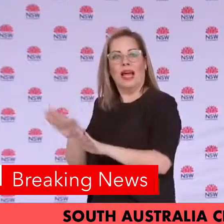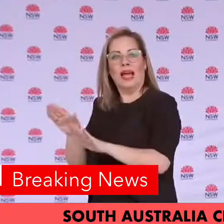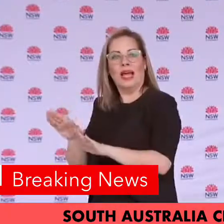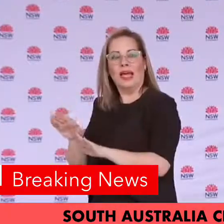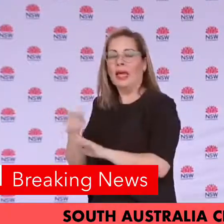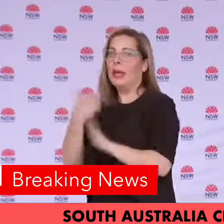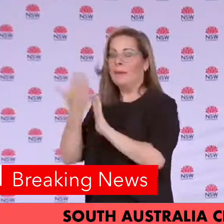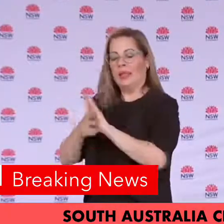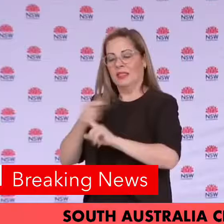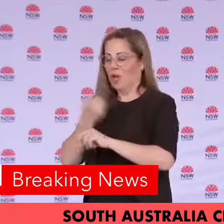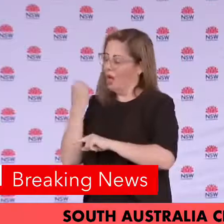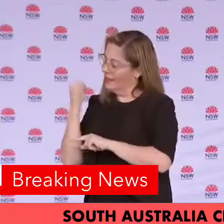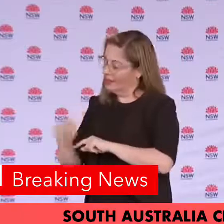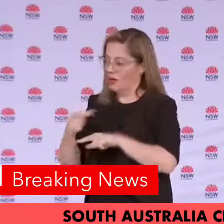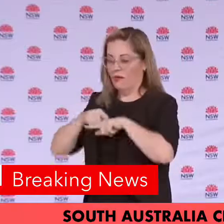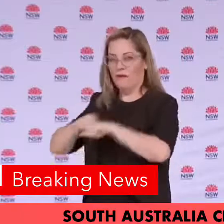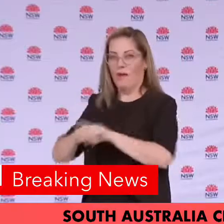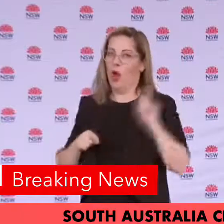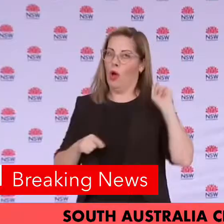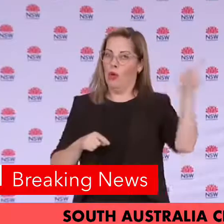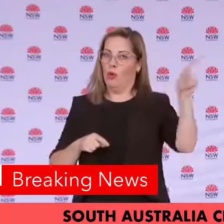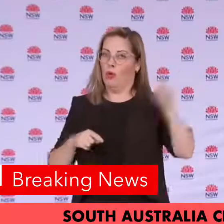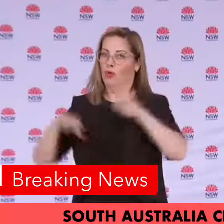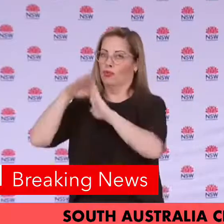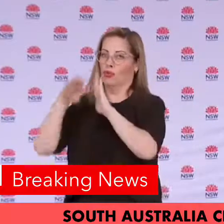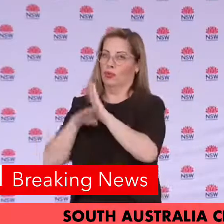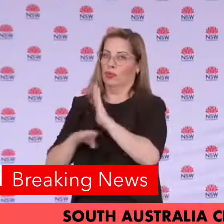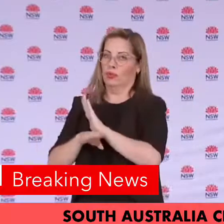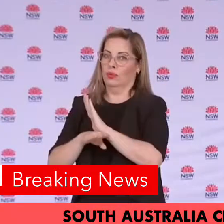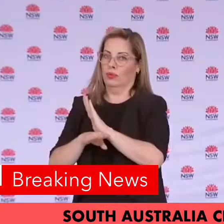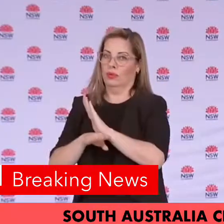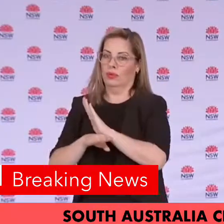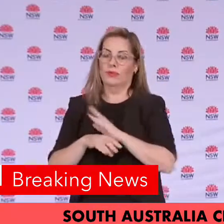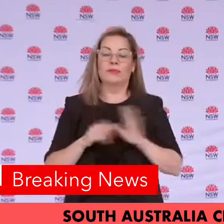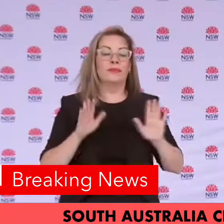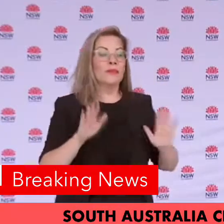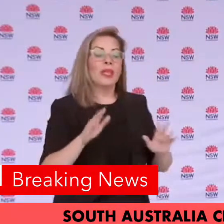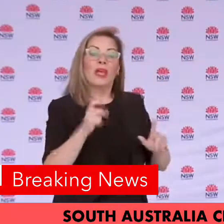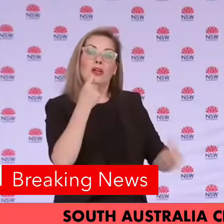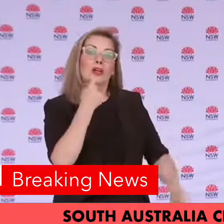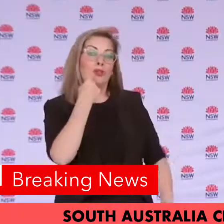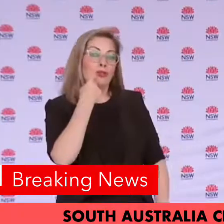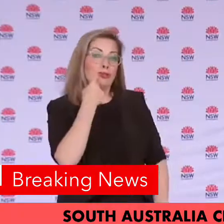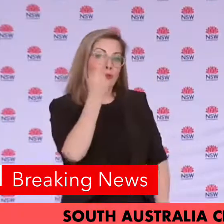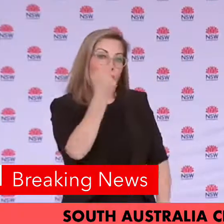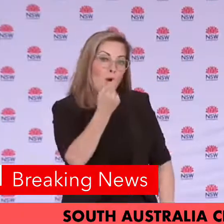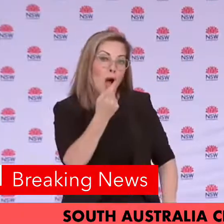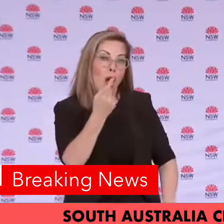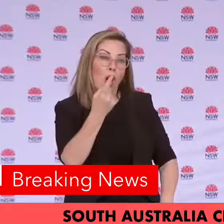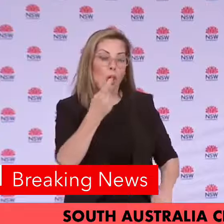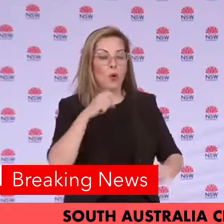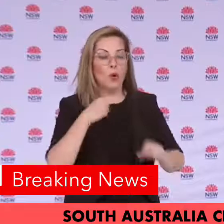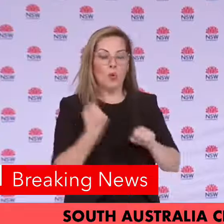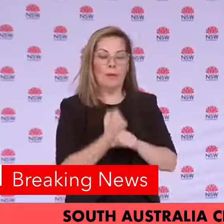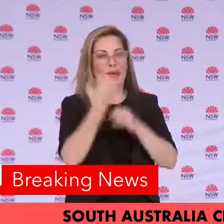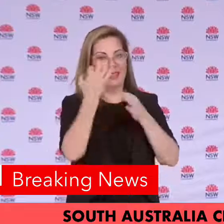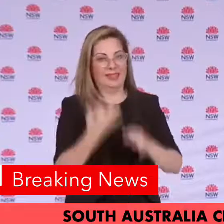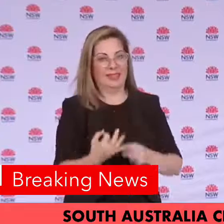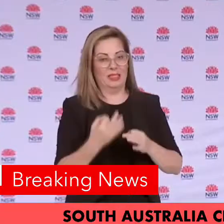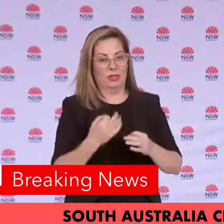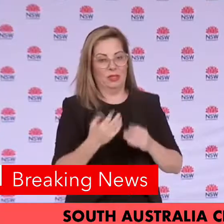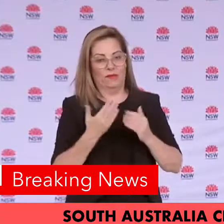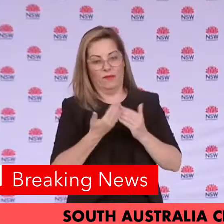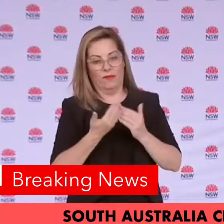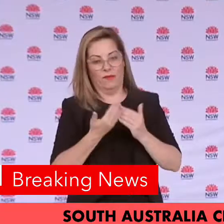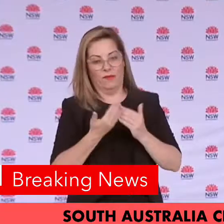basis of the advice provided by Dr. Chant and her team, we'll be making a decision tomorrow as to what happens after midnight tomorrow night, and